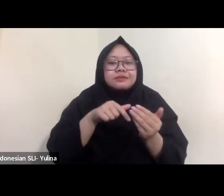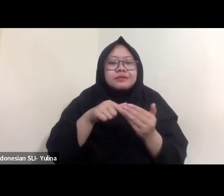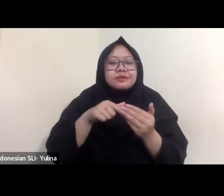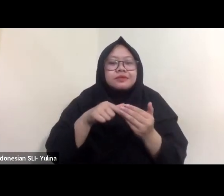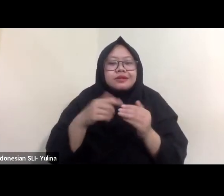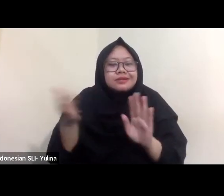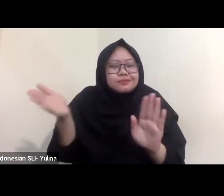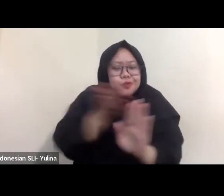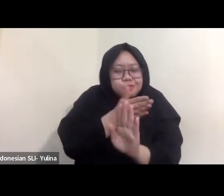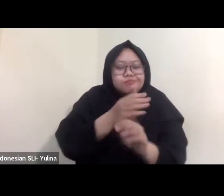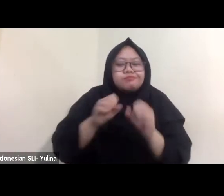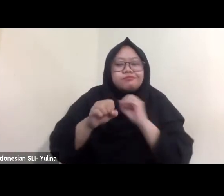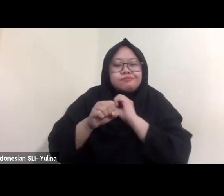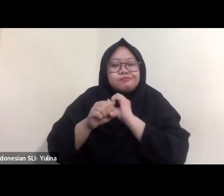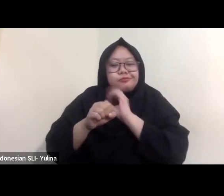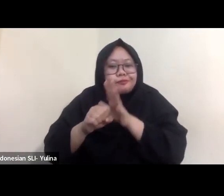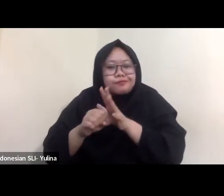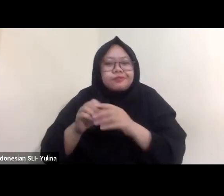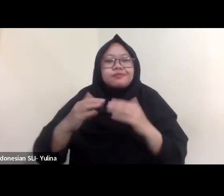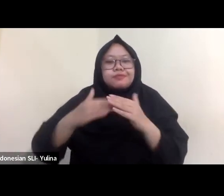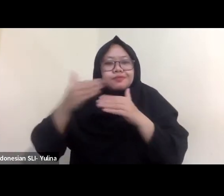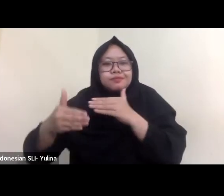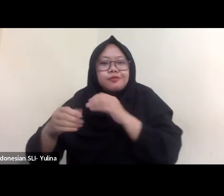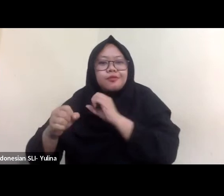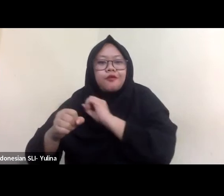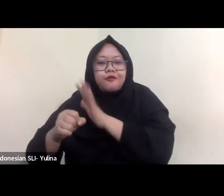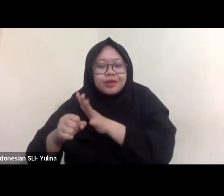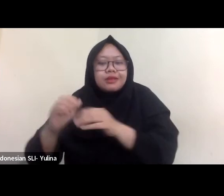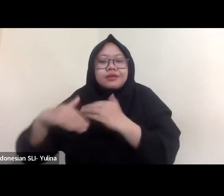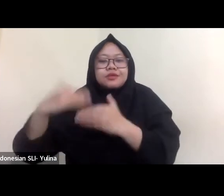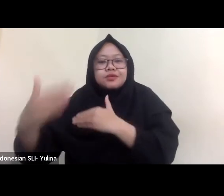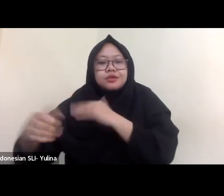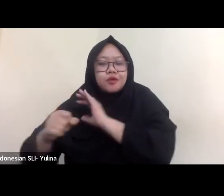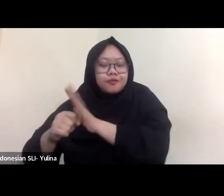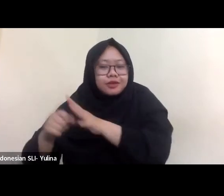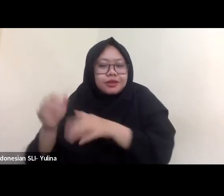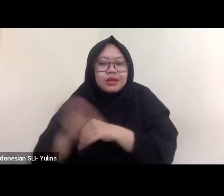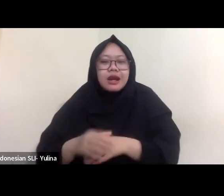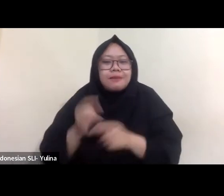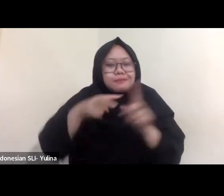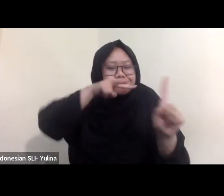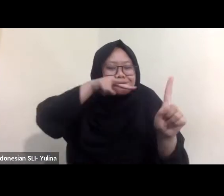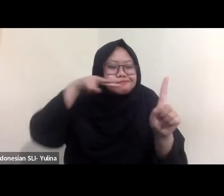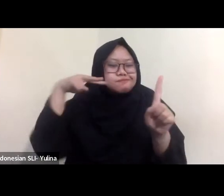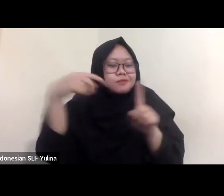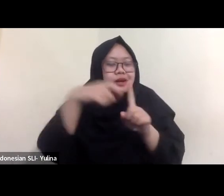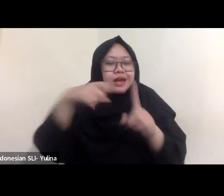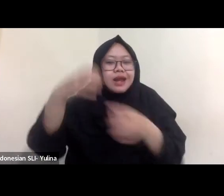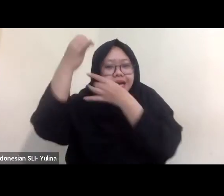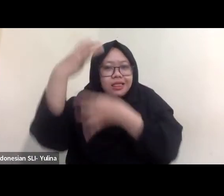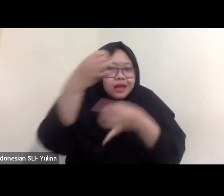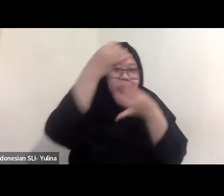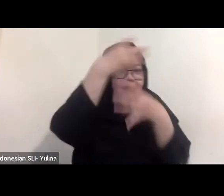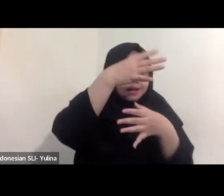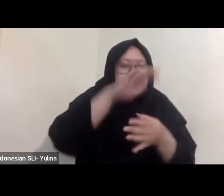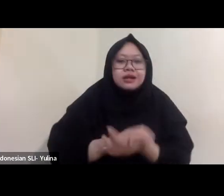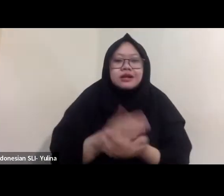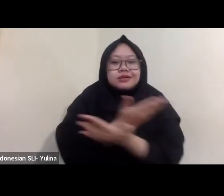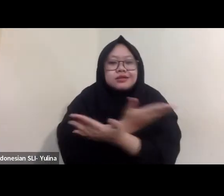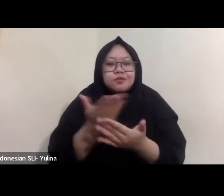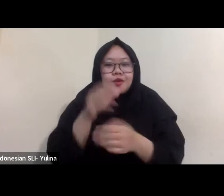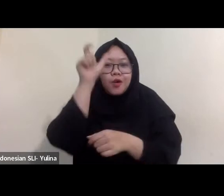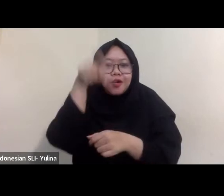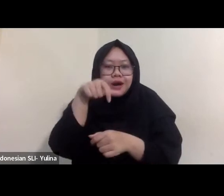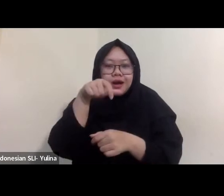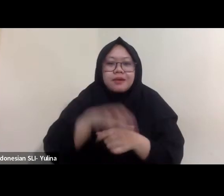relevant expert, sharing best practice from different contexts, methods, and countries, and in